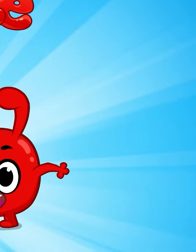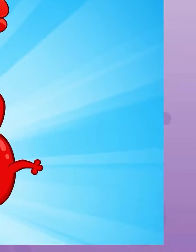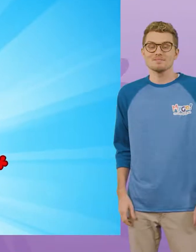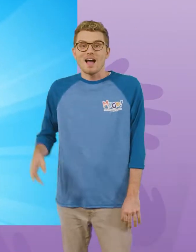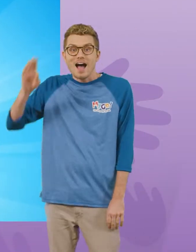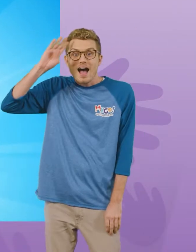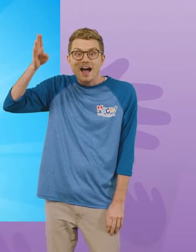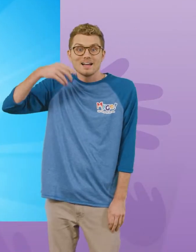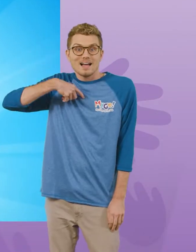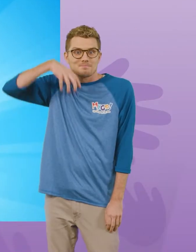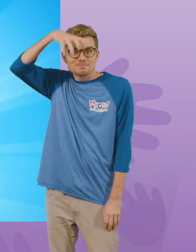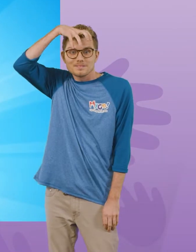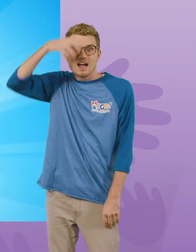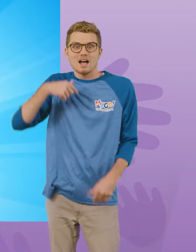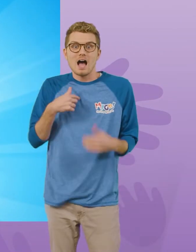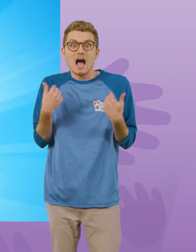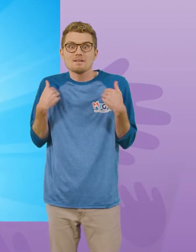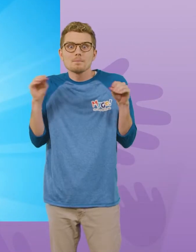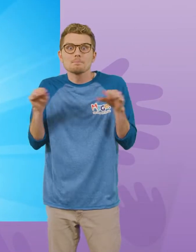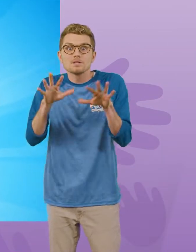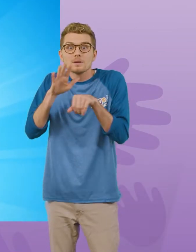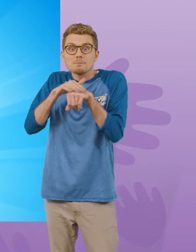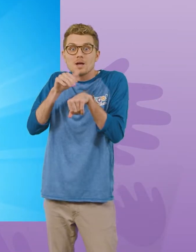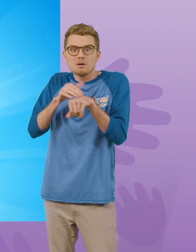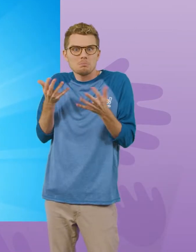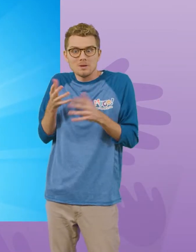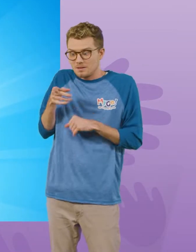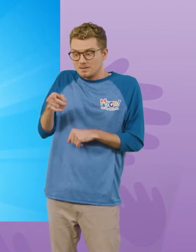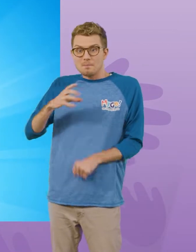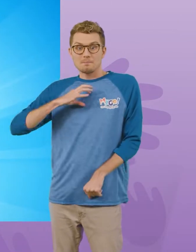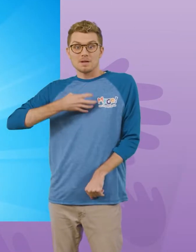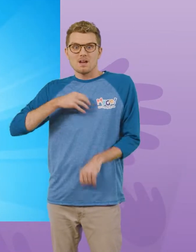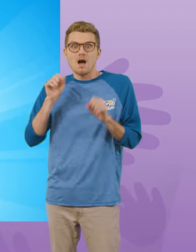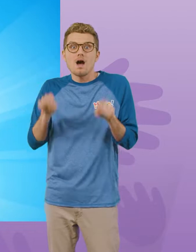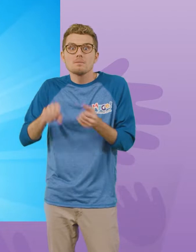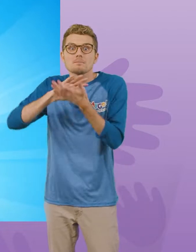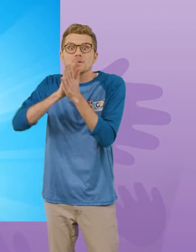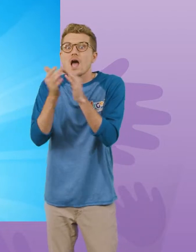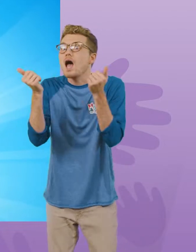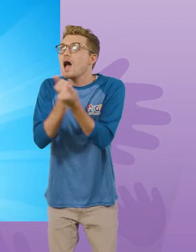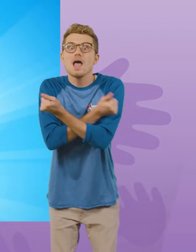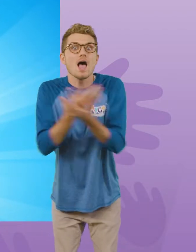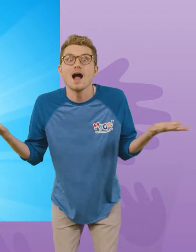Hi, I'm Mila, and my magic pet Morphle can morph into anything I want.